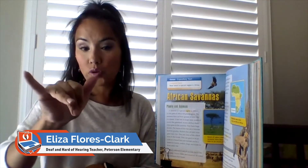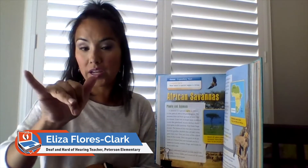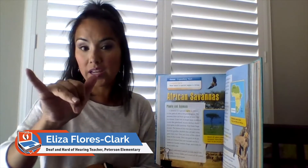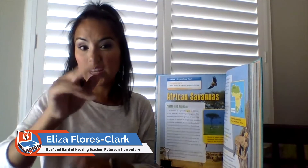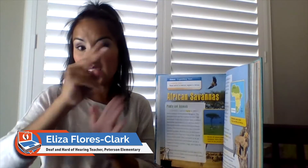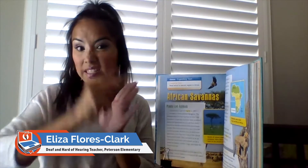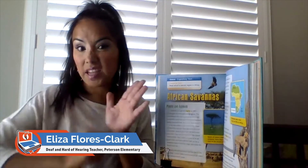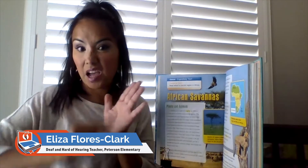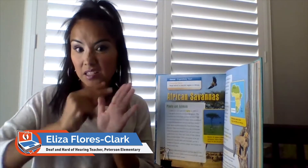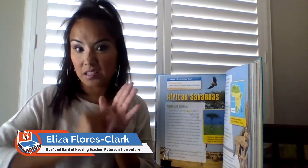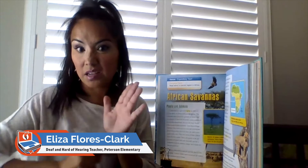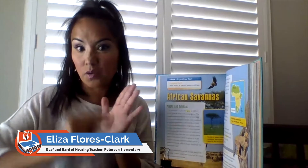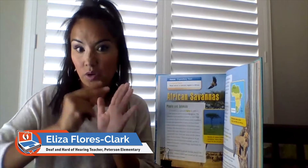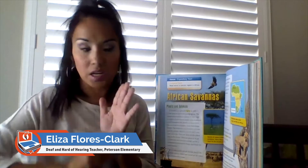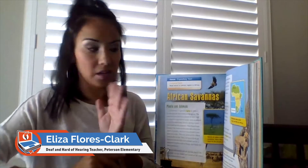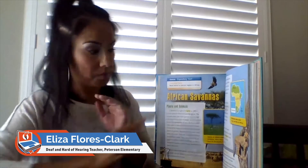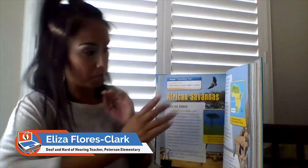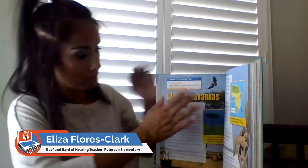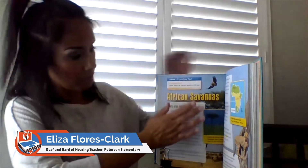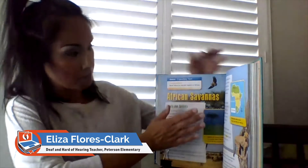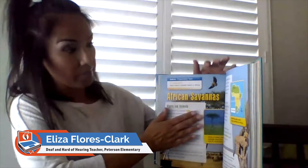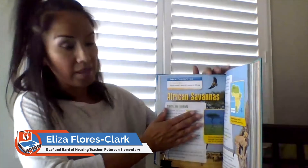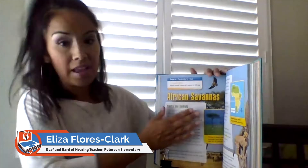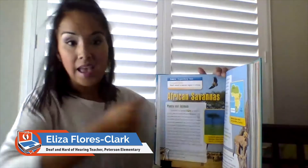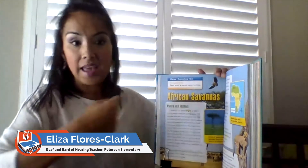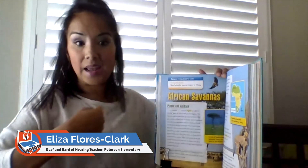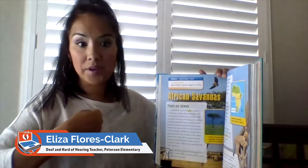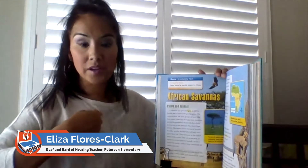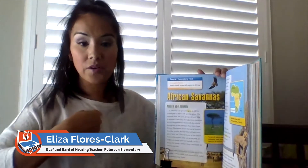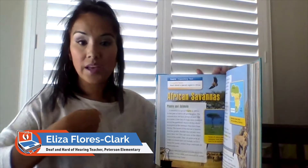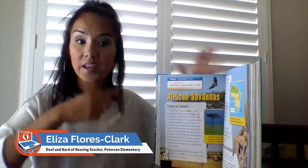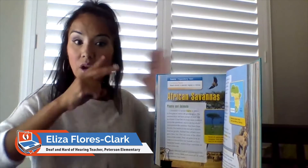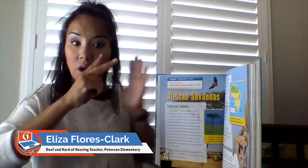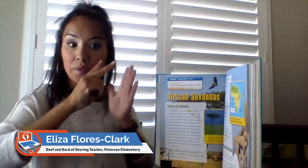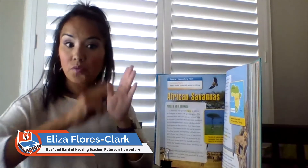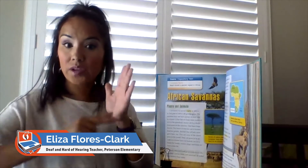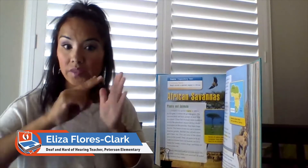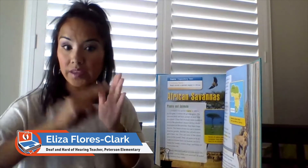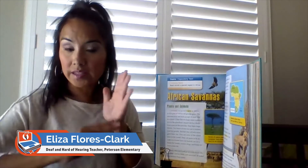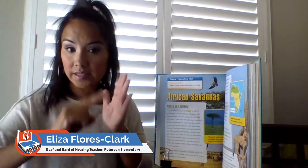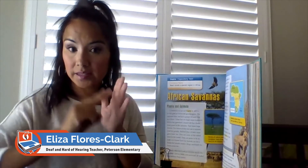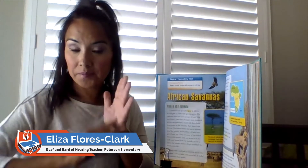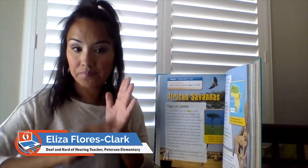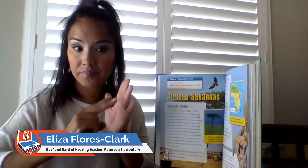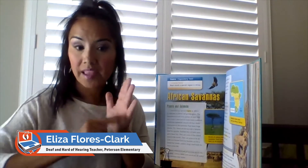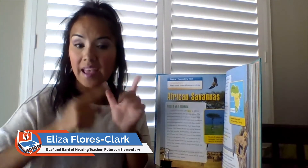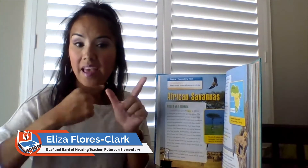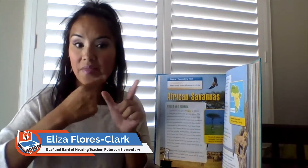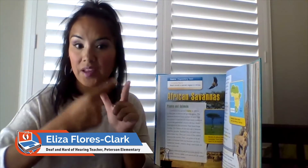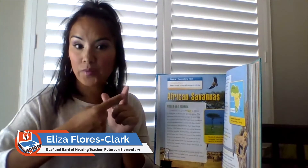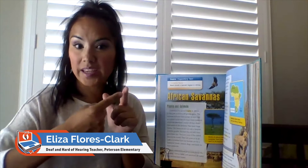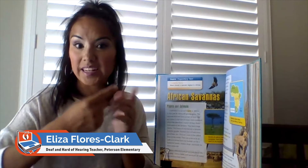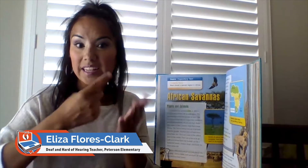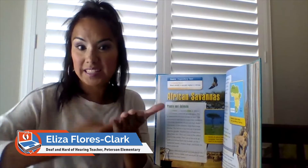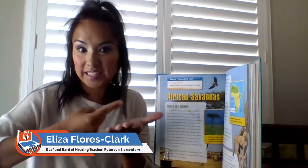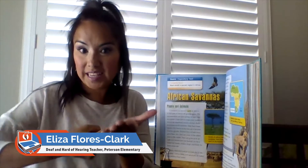expository text. And I'm going to go ahead and I'm going to read them, and then we can discuss it